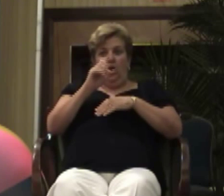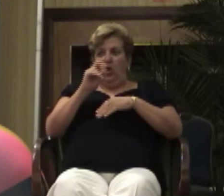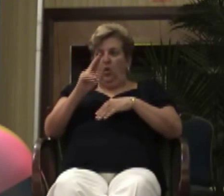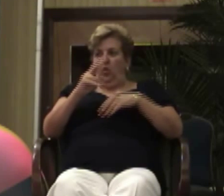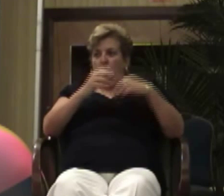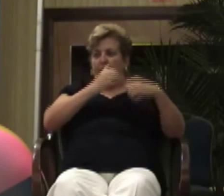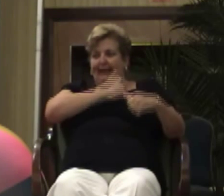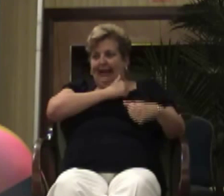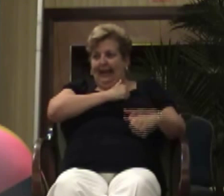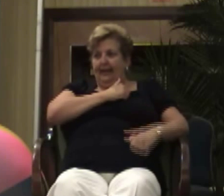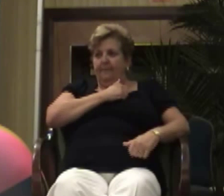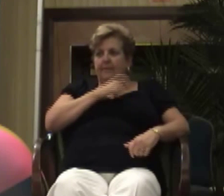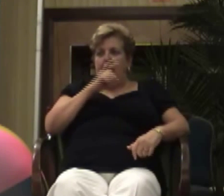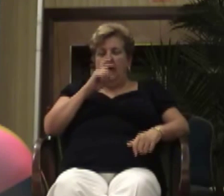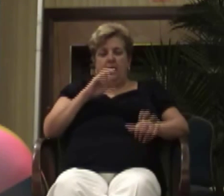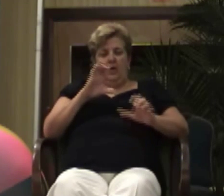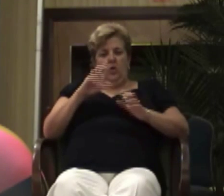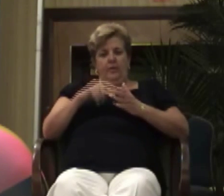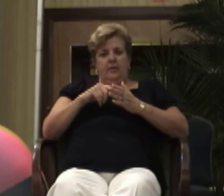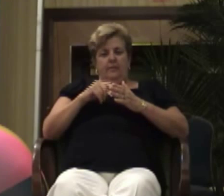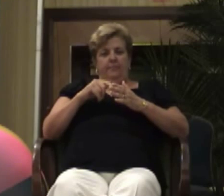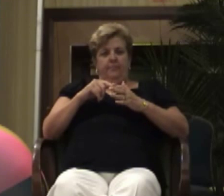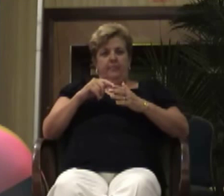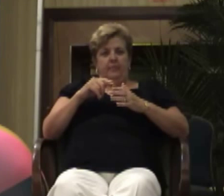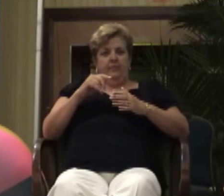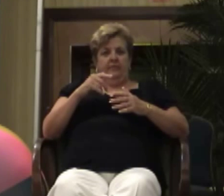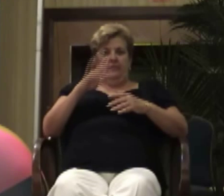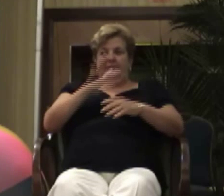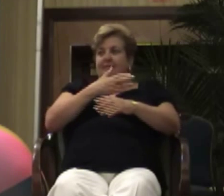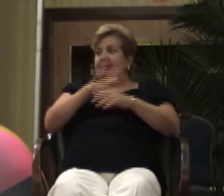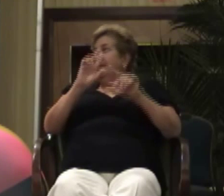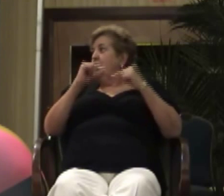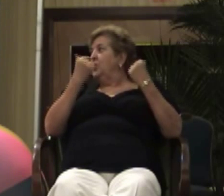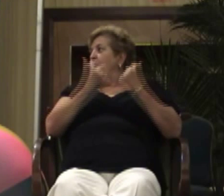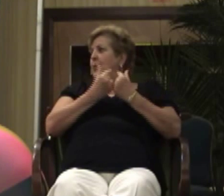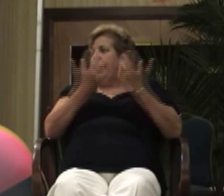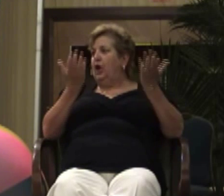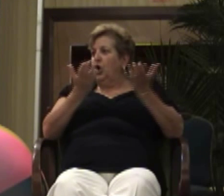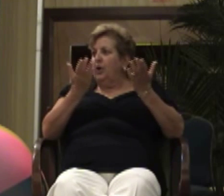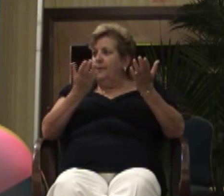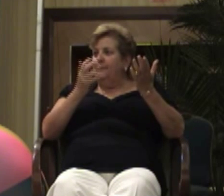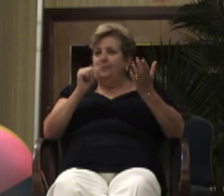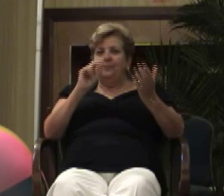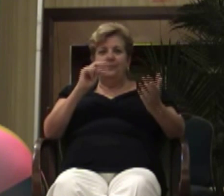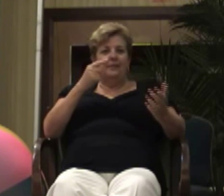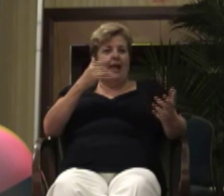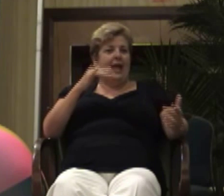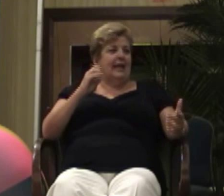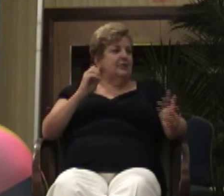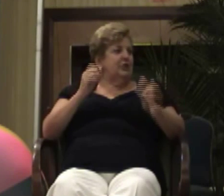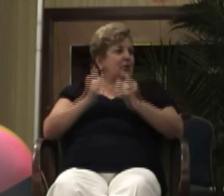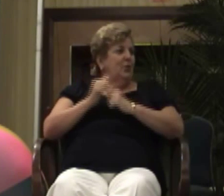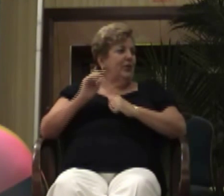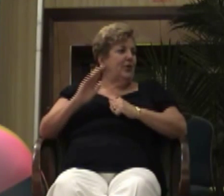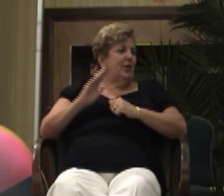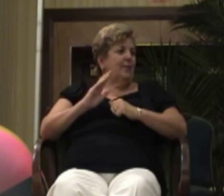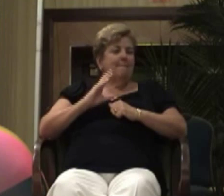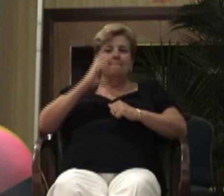sorry, I got to do it. You know, this singing bunch up here. Angie with her beautiful, amazing grace for